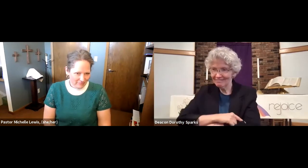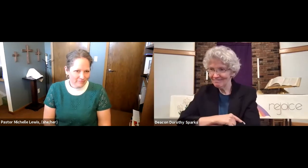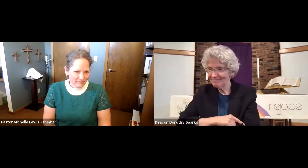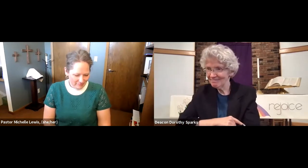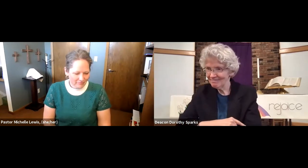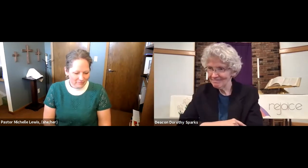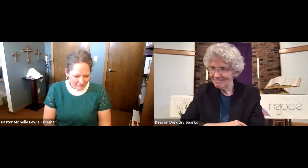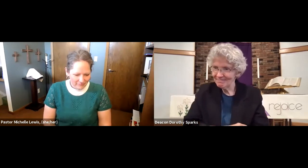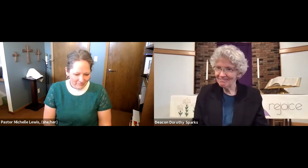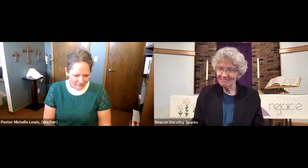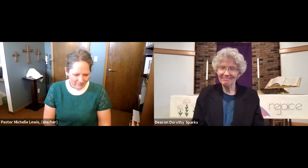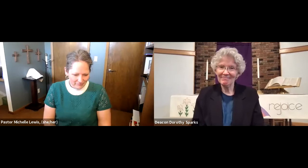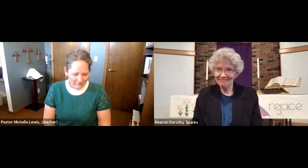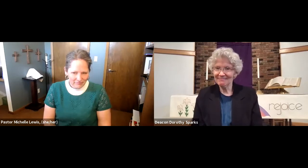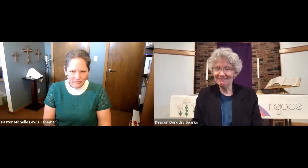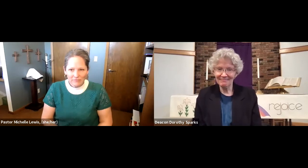continues.